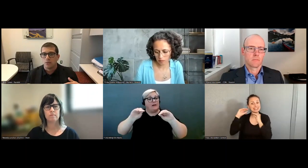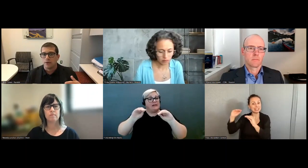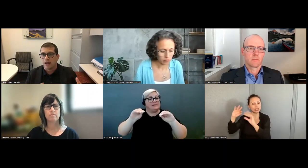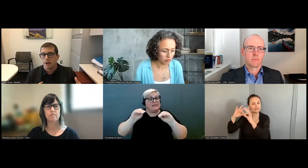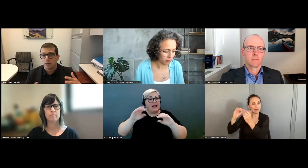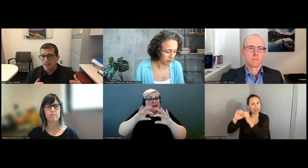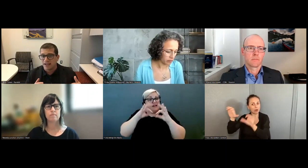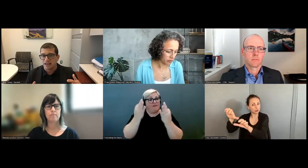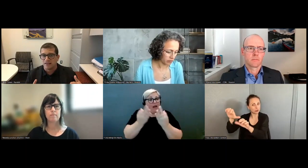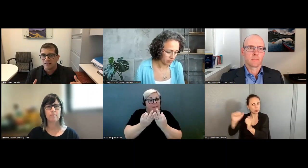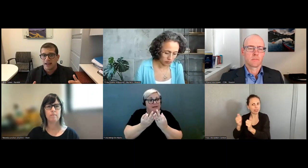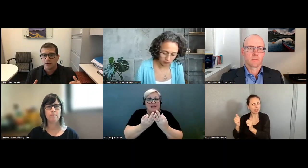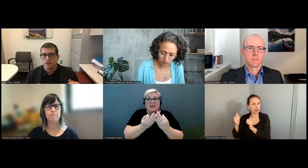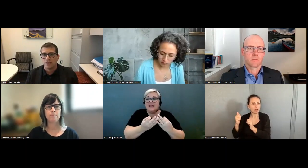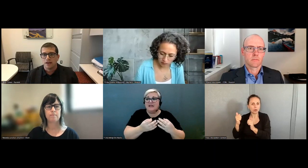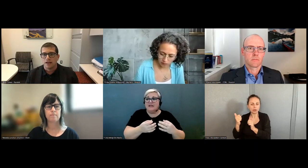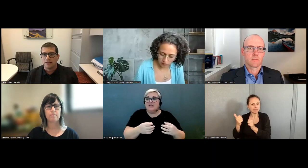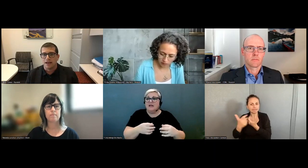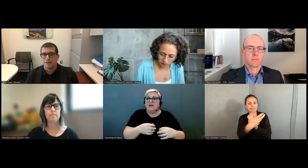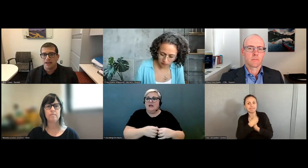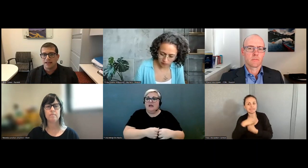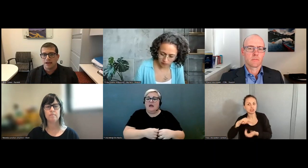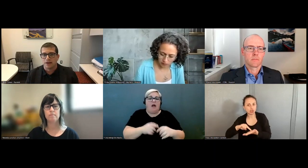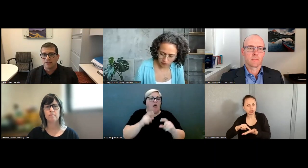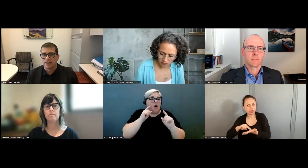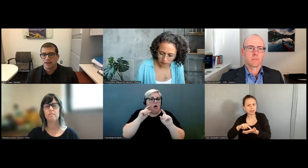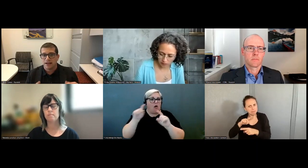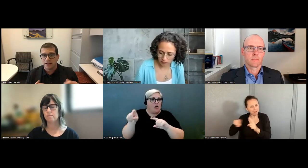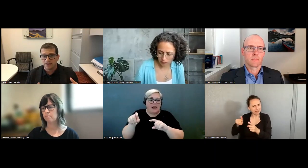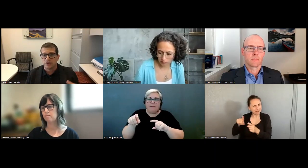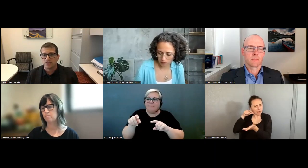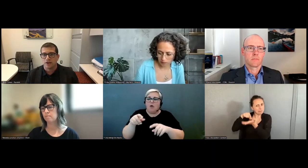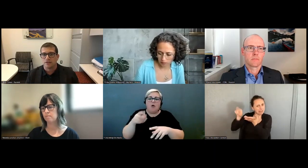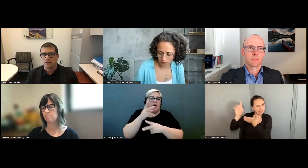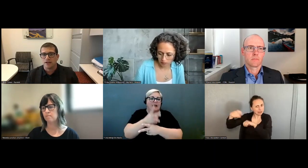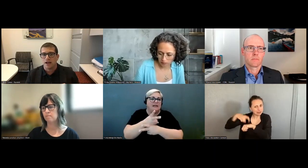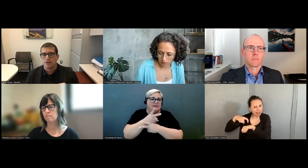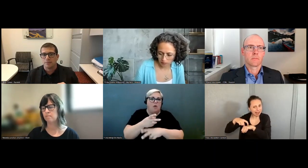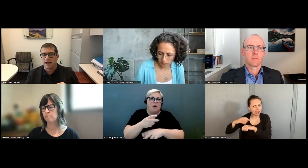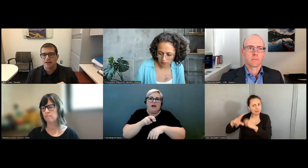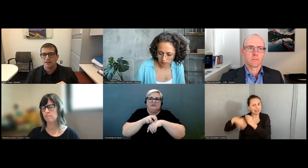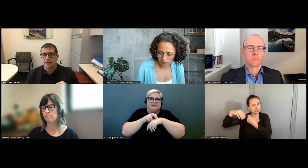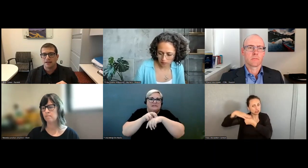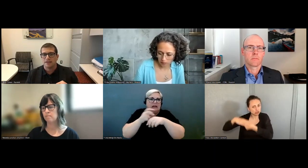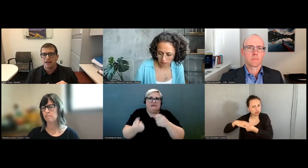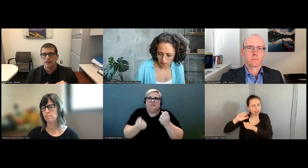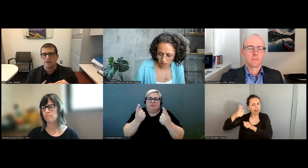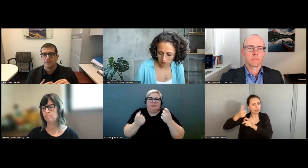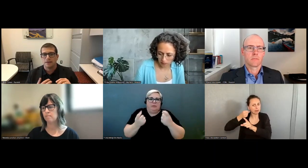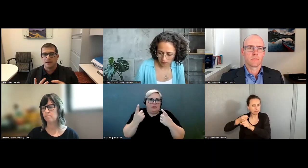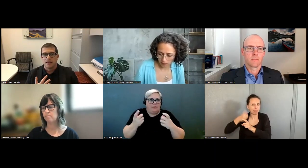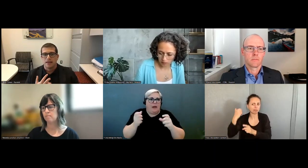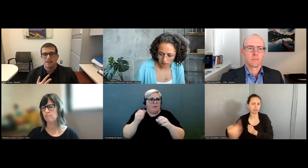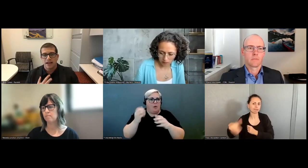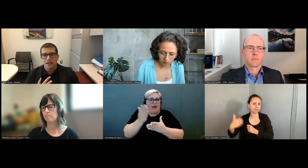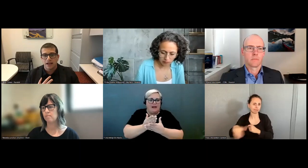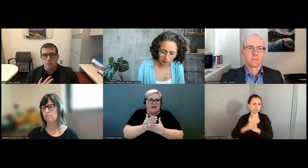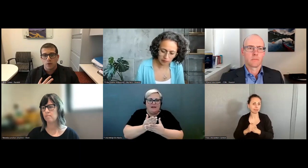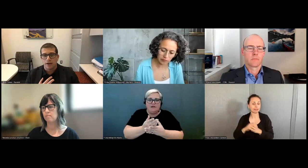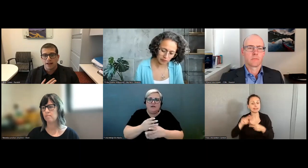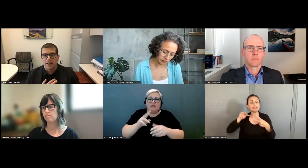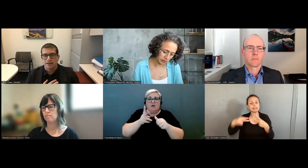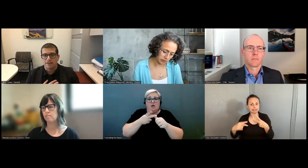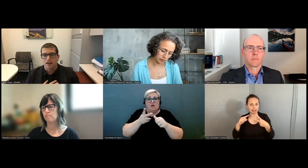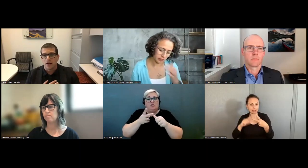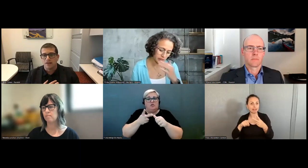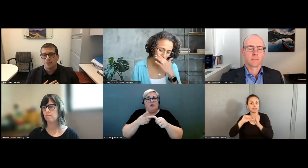it without always taking into account the unpaid caregiving, the additional stressors and other impact that that entails. The second thing I